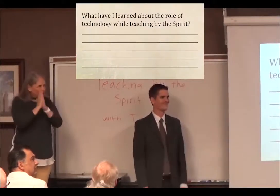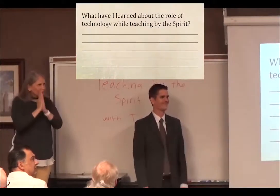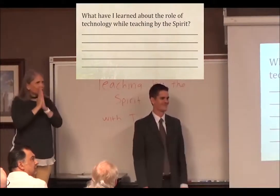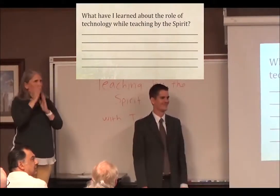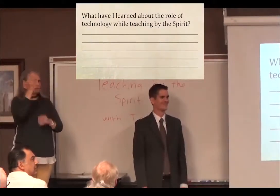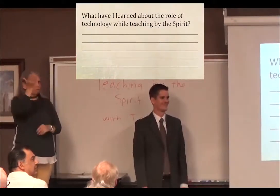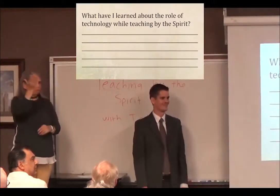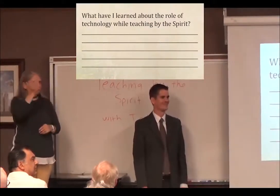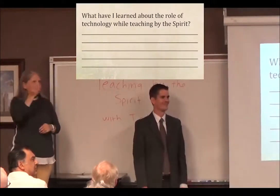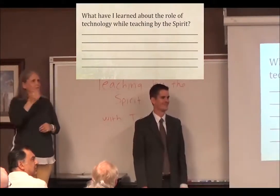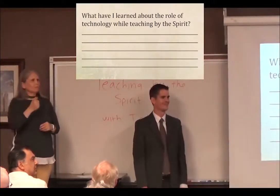Pray